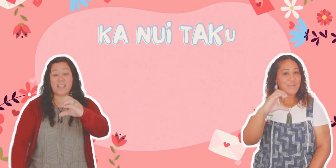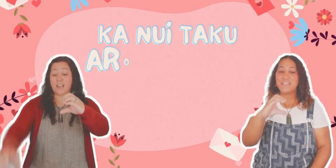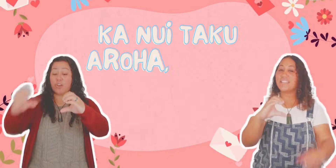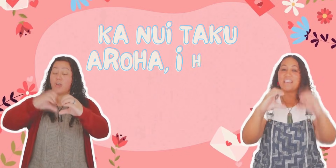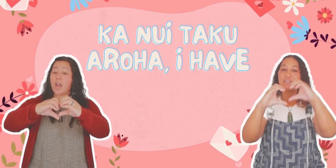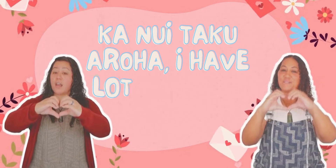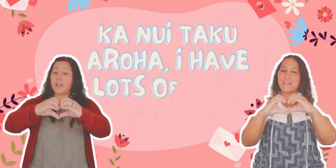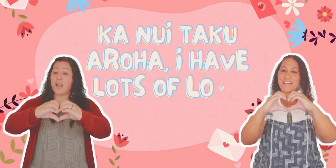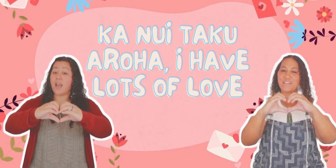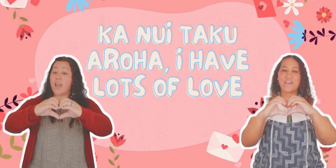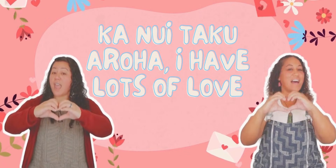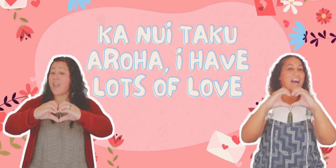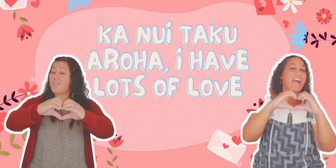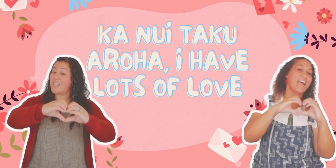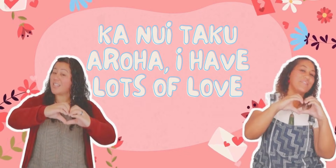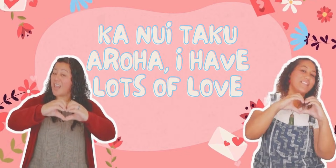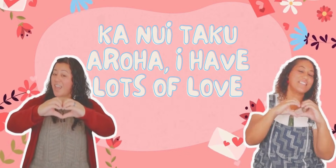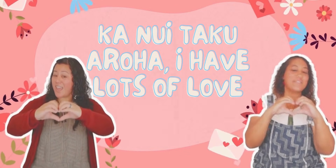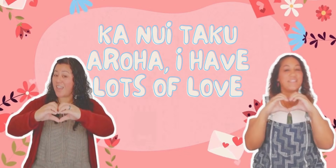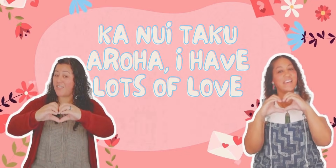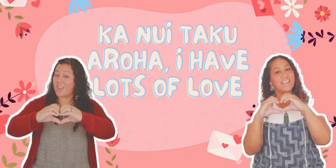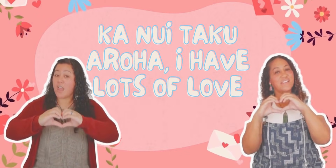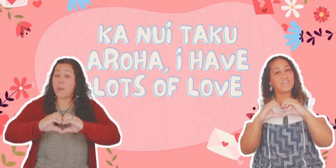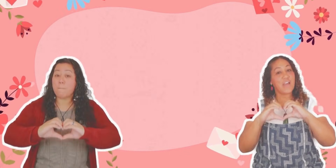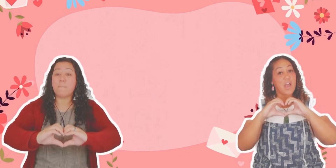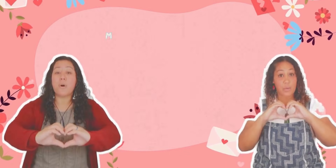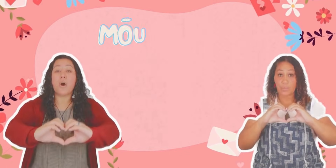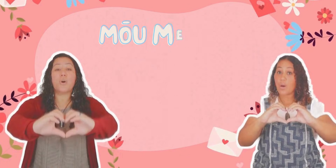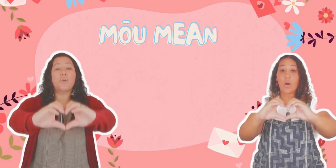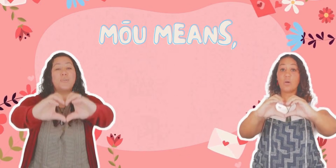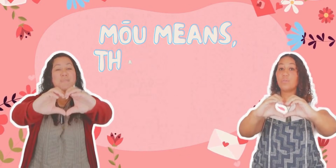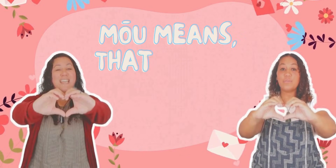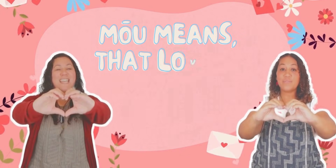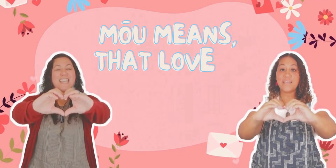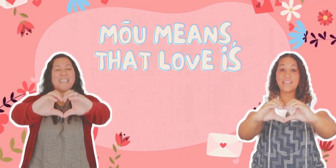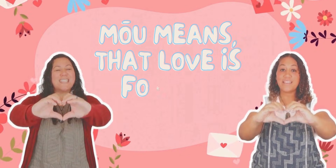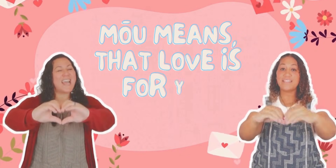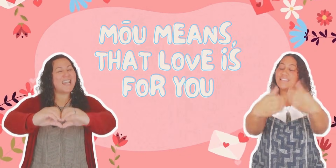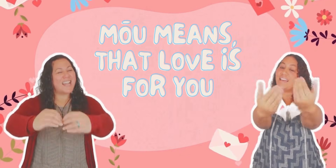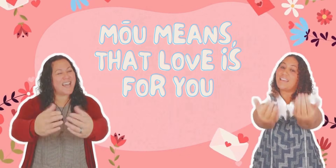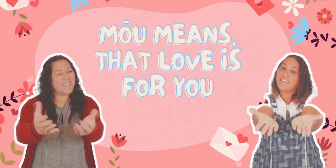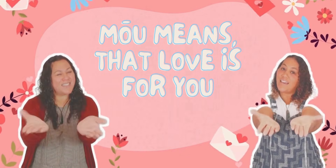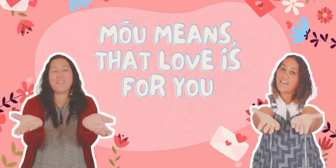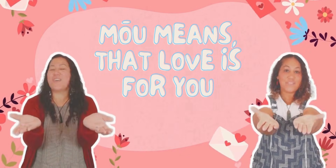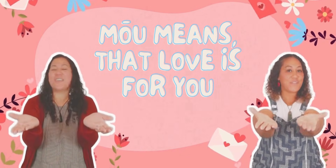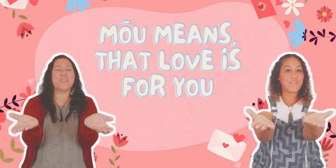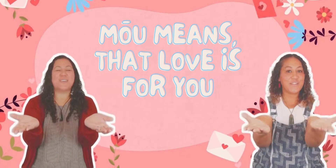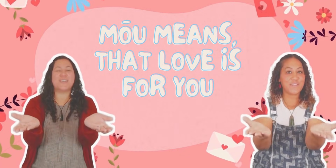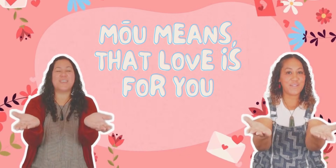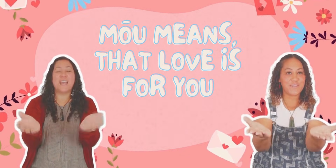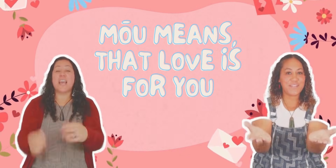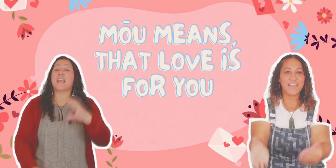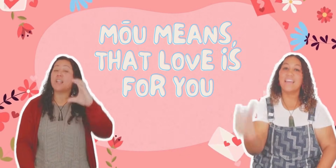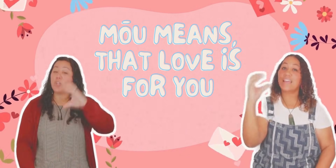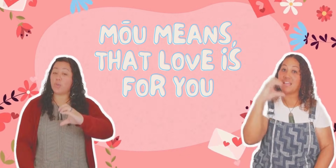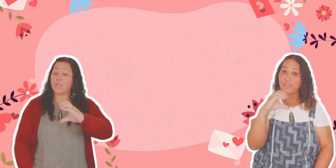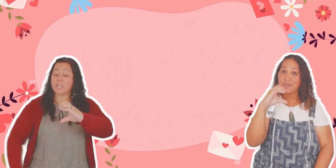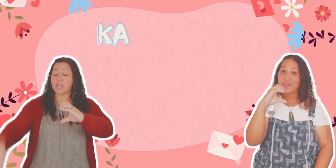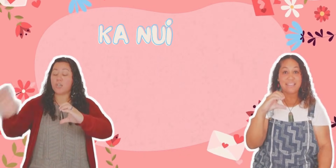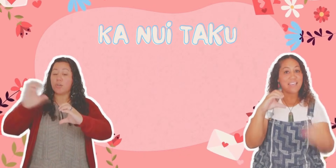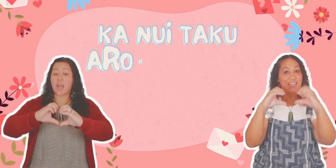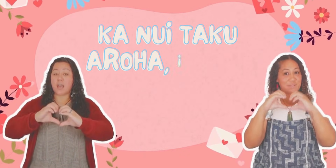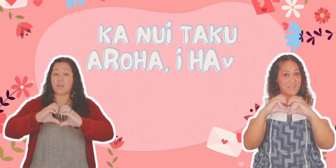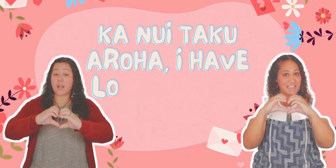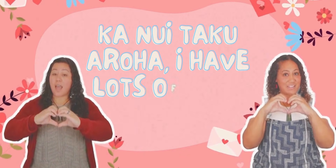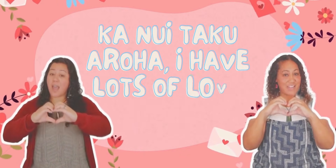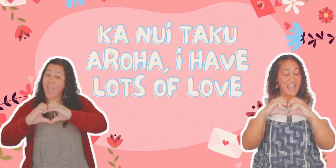Ka nui taku aroha, I have lots of love. Mo means that love is for you. Ka